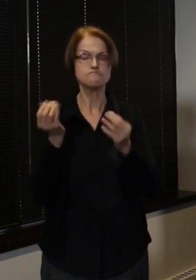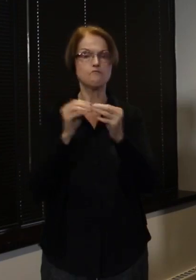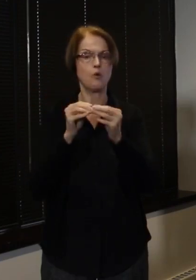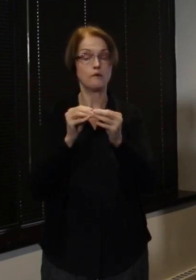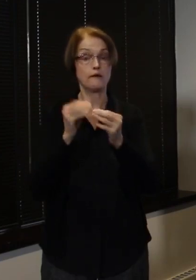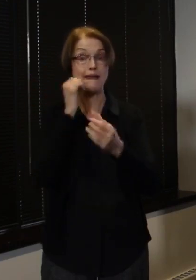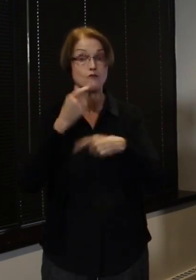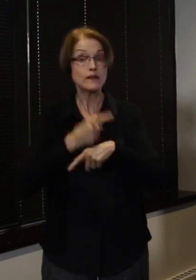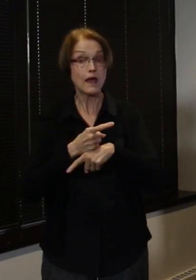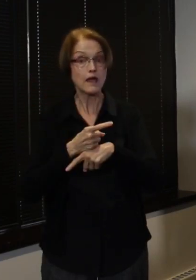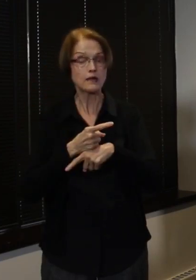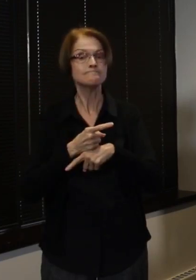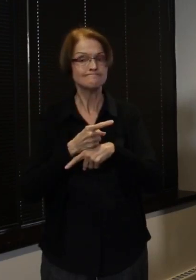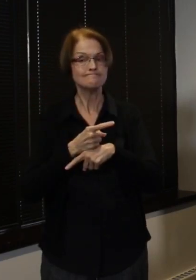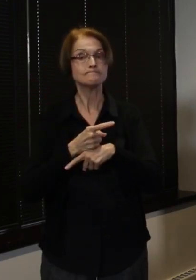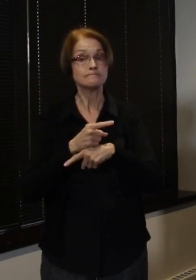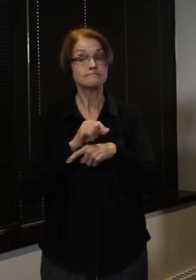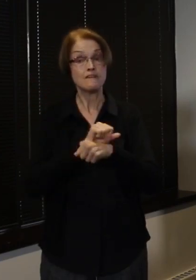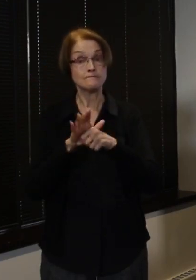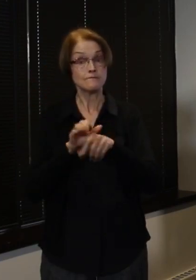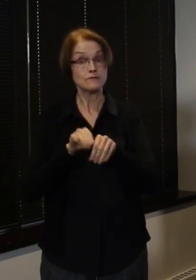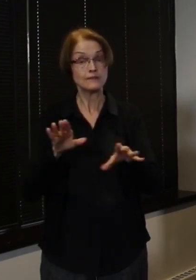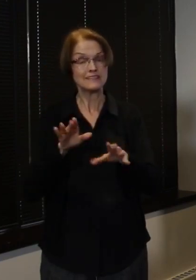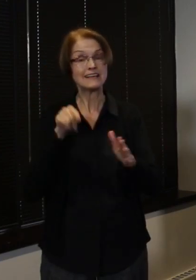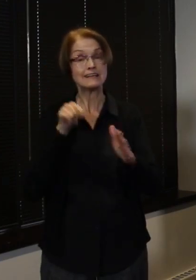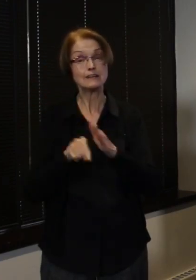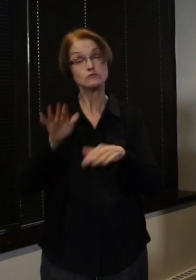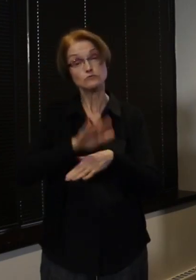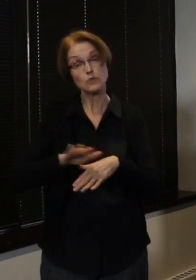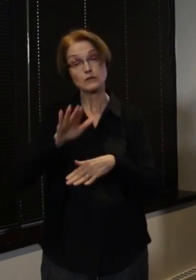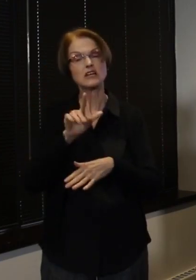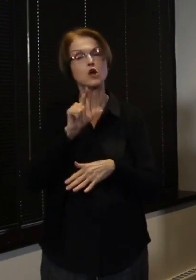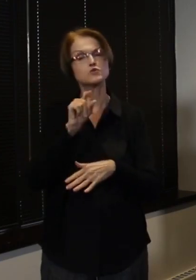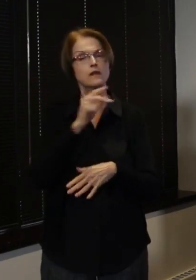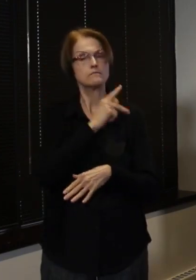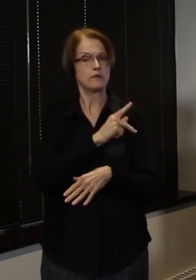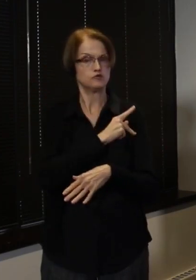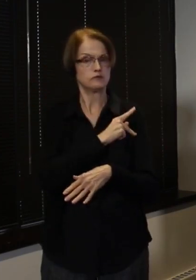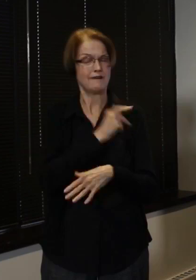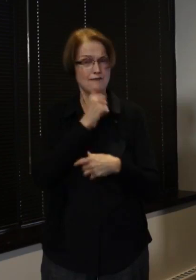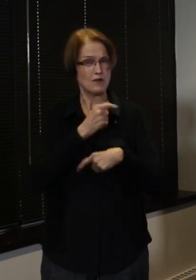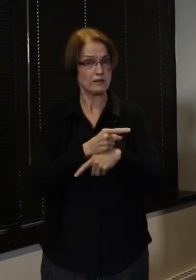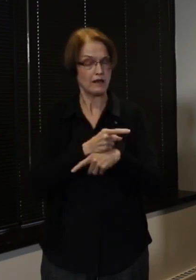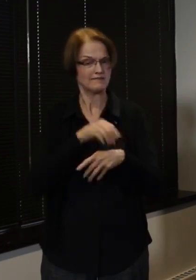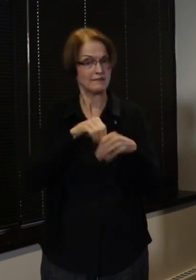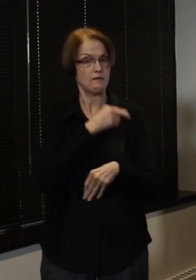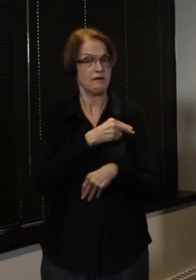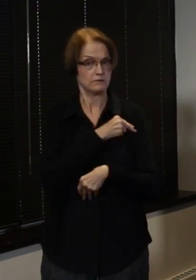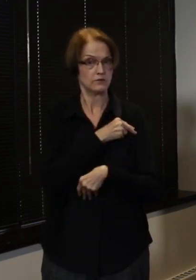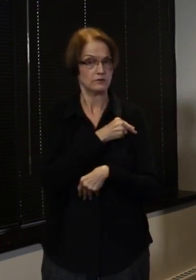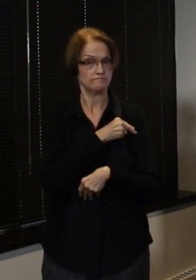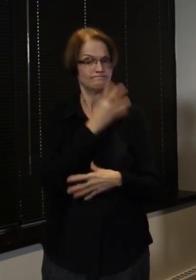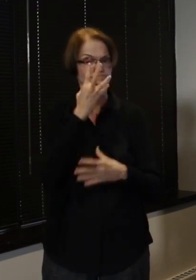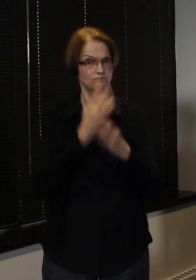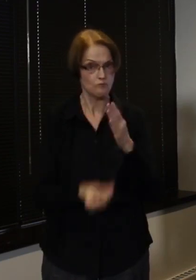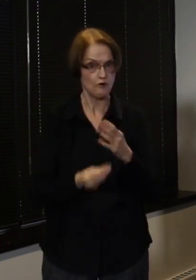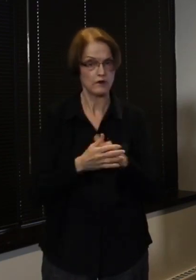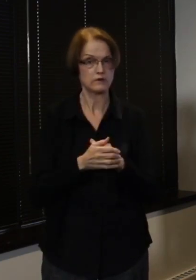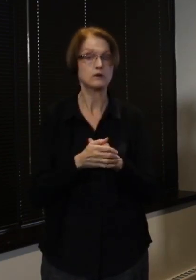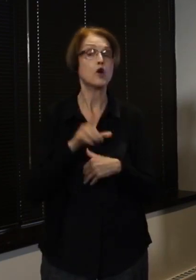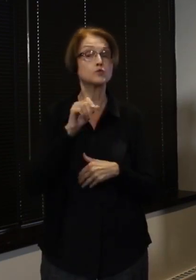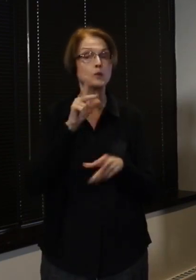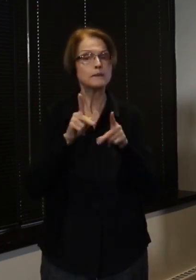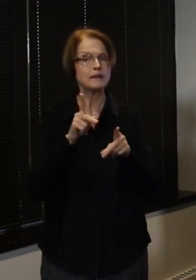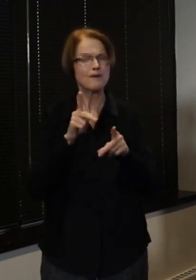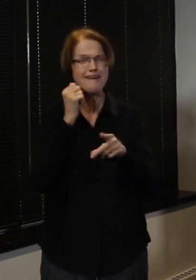every day, we're seeing the virus kill approximately 20 patients who have been hospitalized. That is 20 people